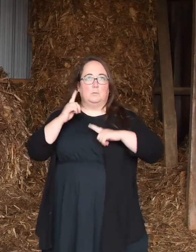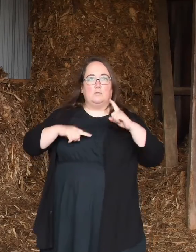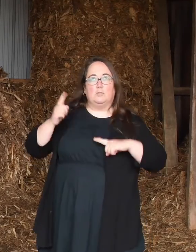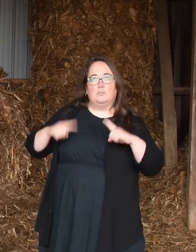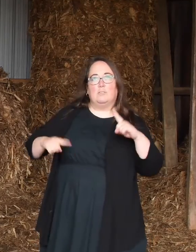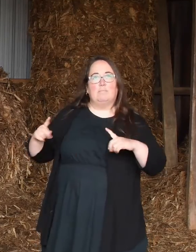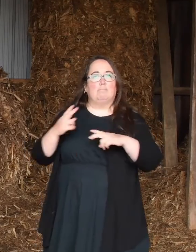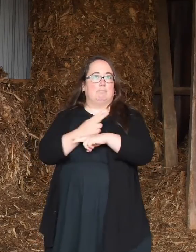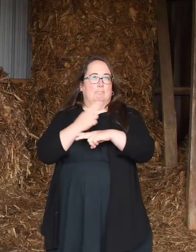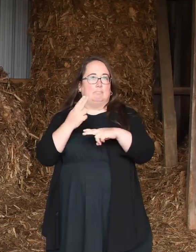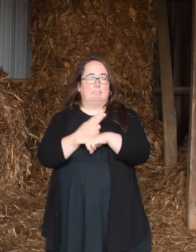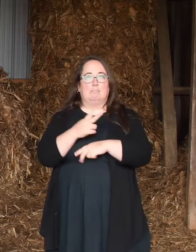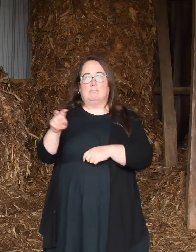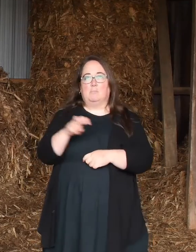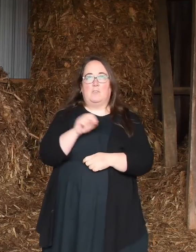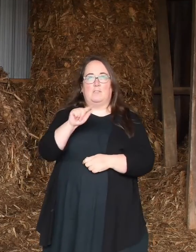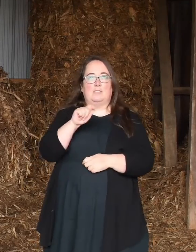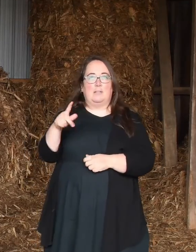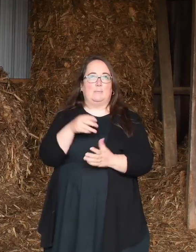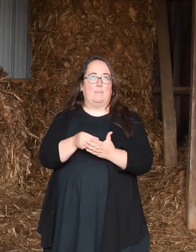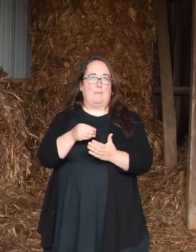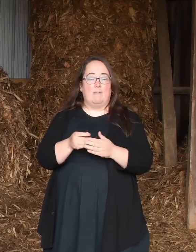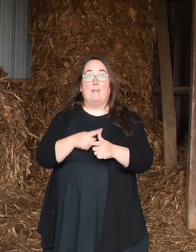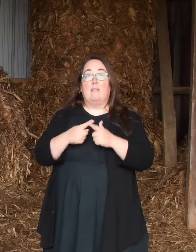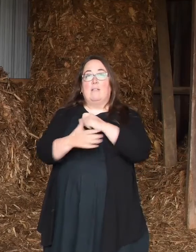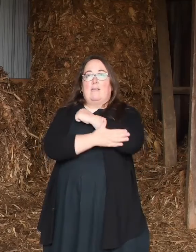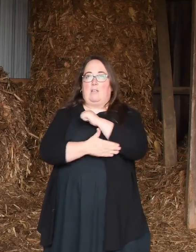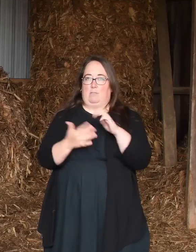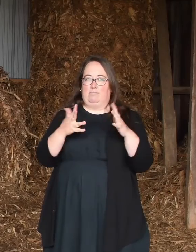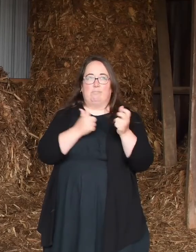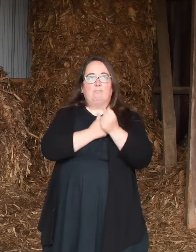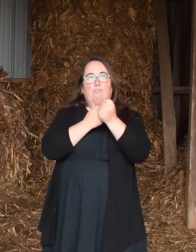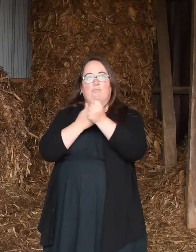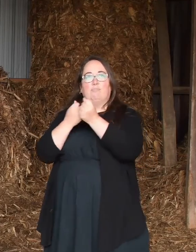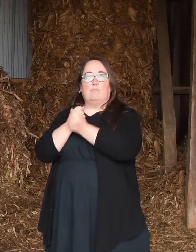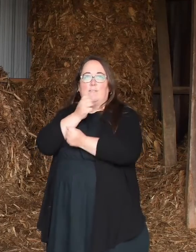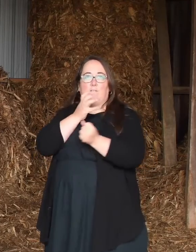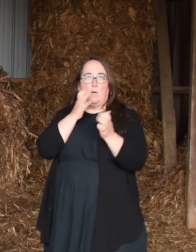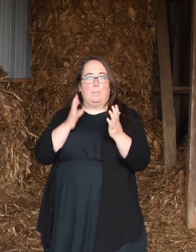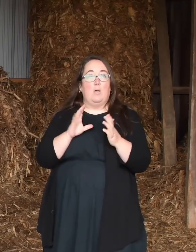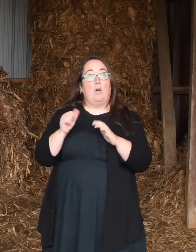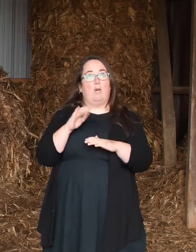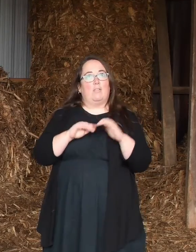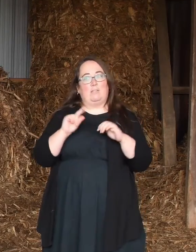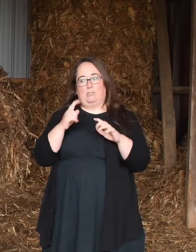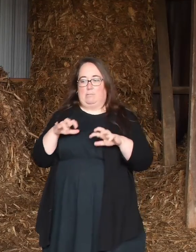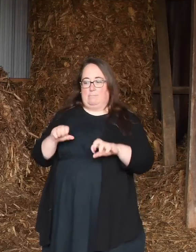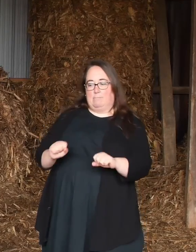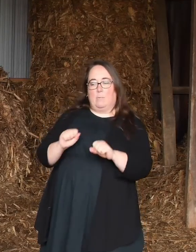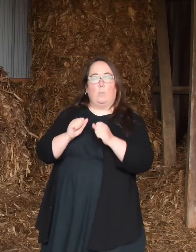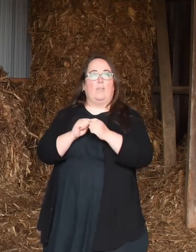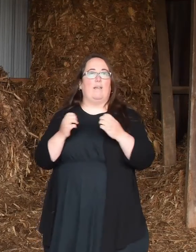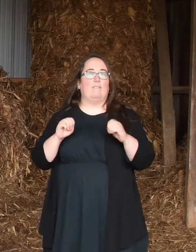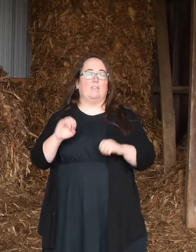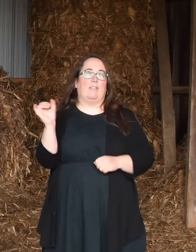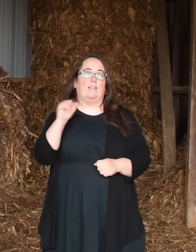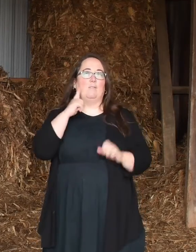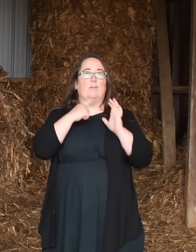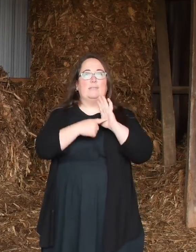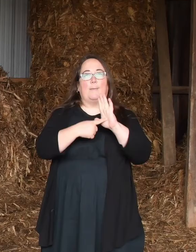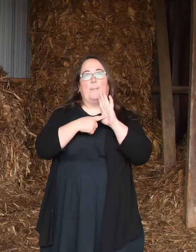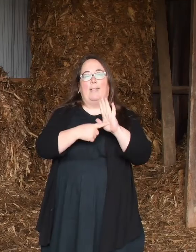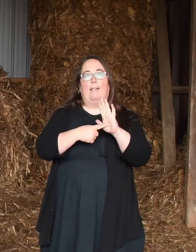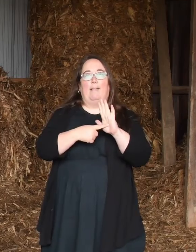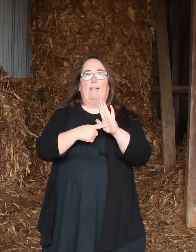using the dedicated transfer tax dollars, the county has been supporting the farmers, other than acquisition, by efforts such as